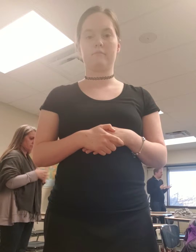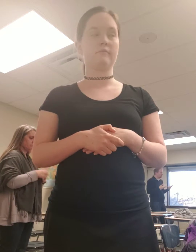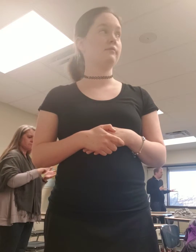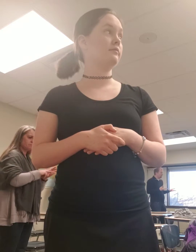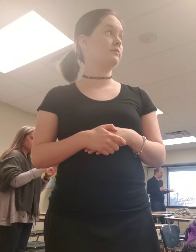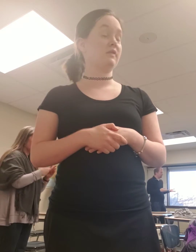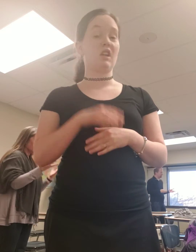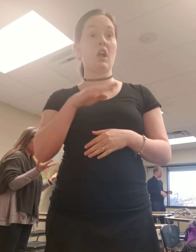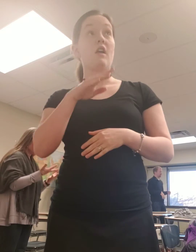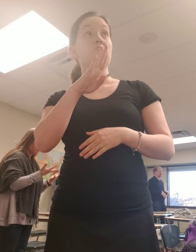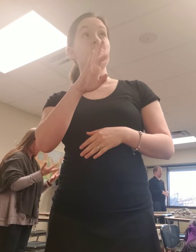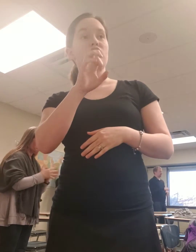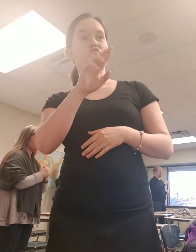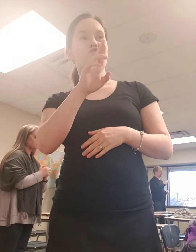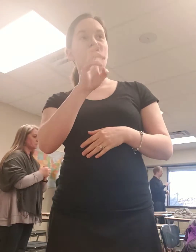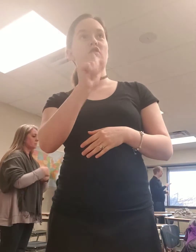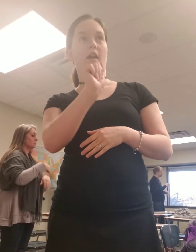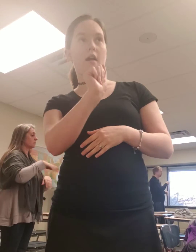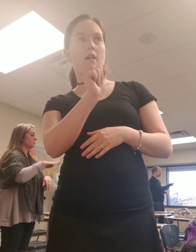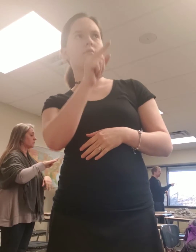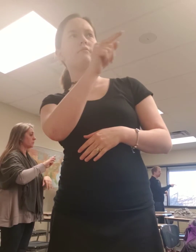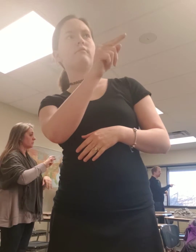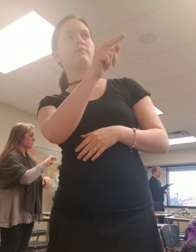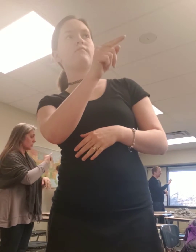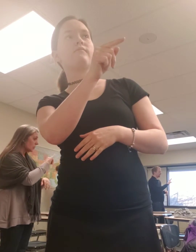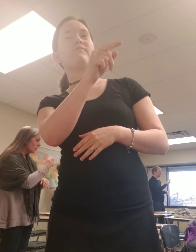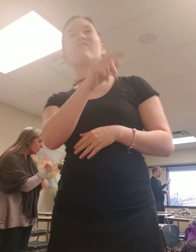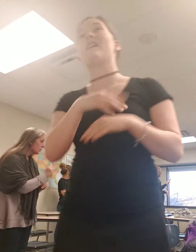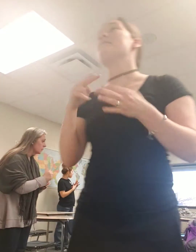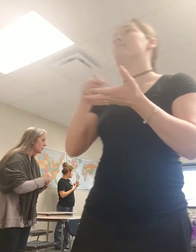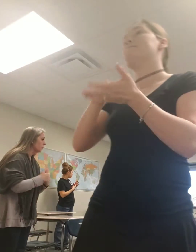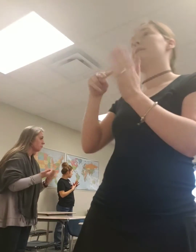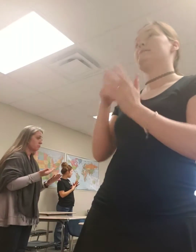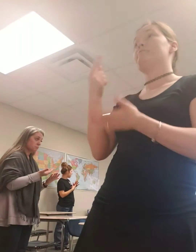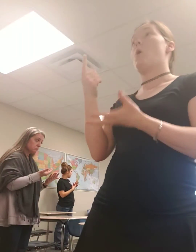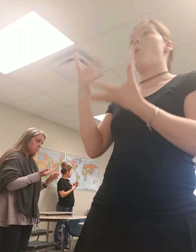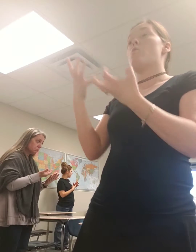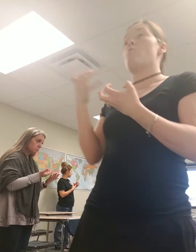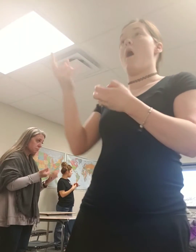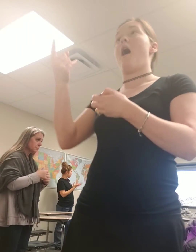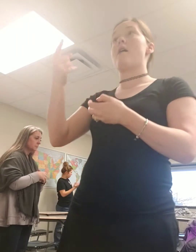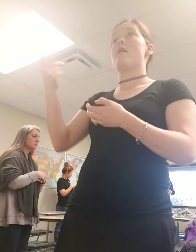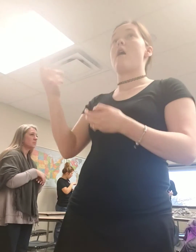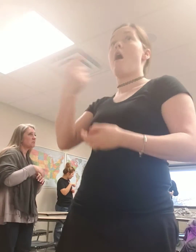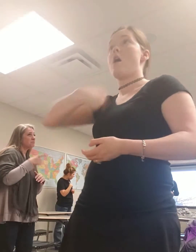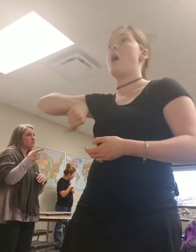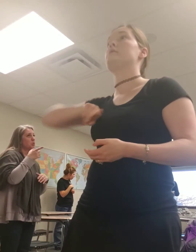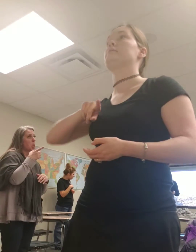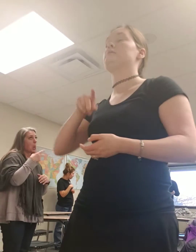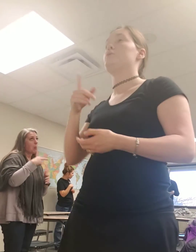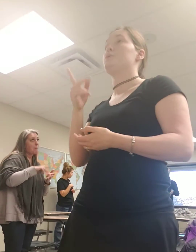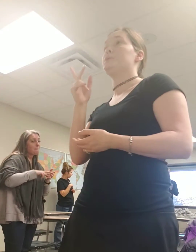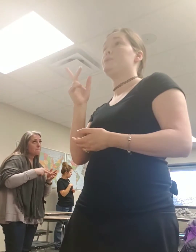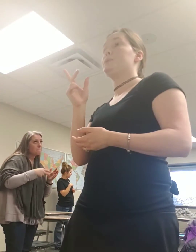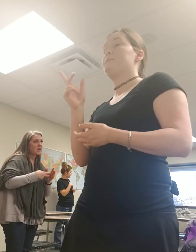Bria. What you mean is you want us to, like, point out the facts